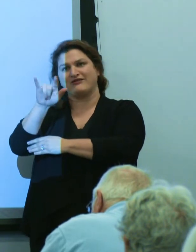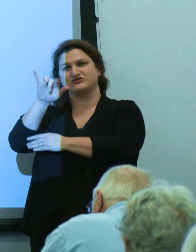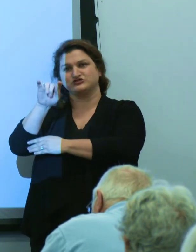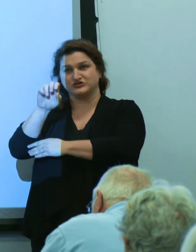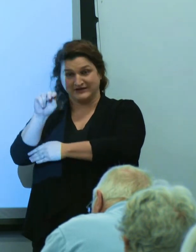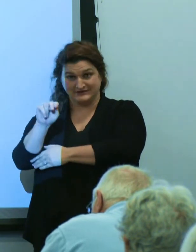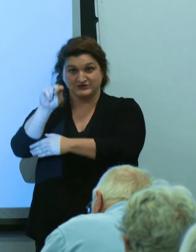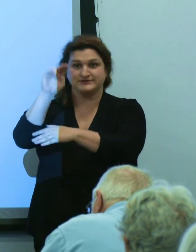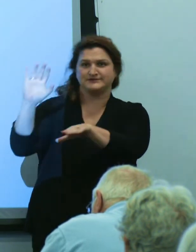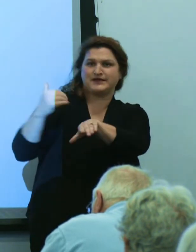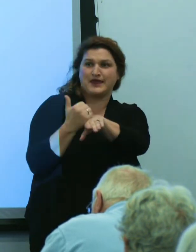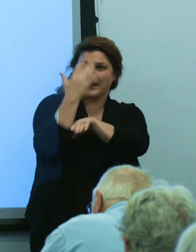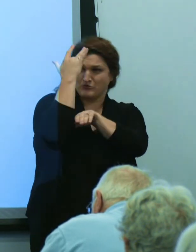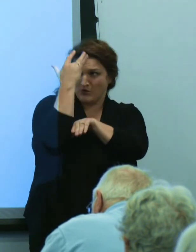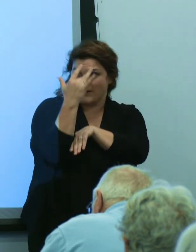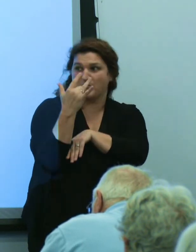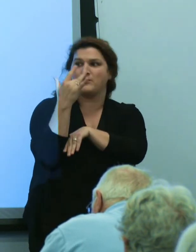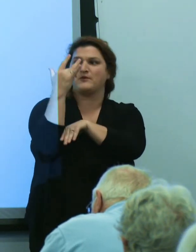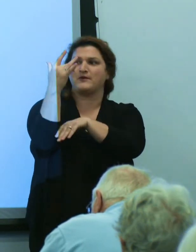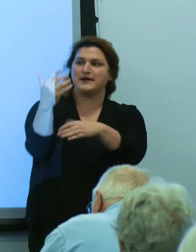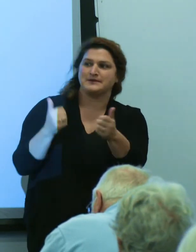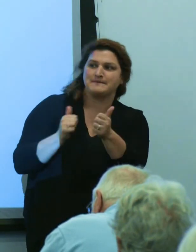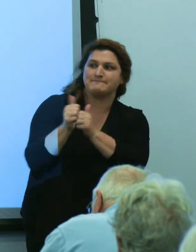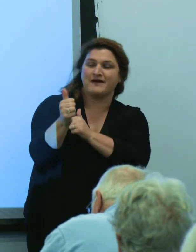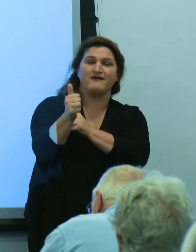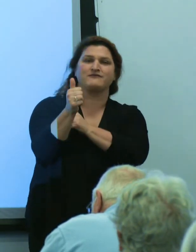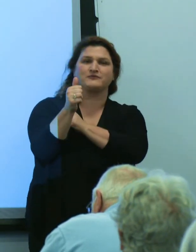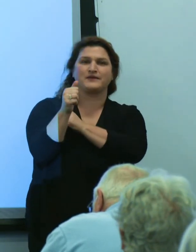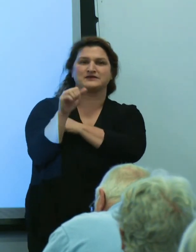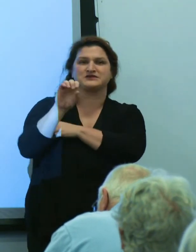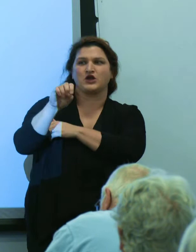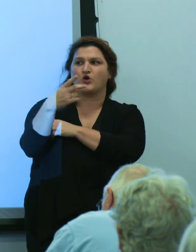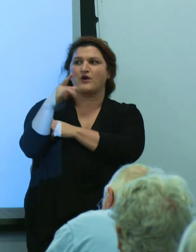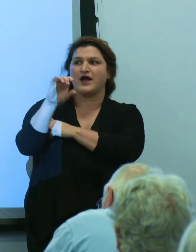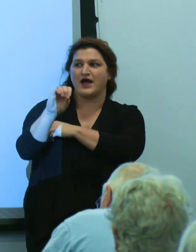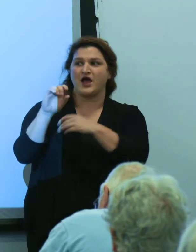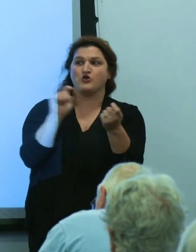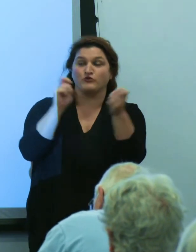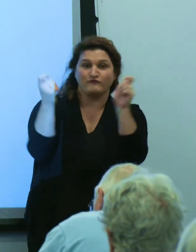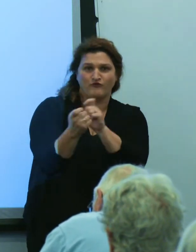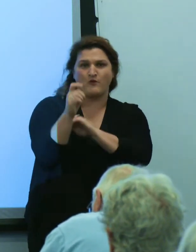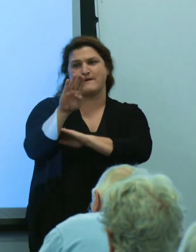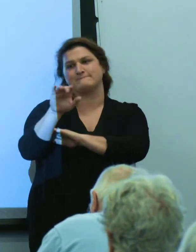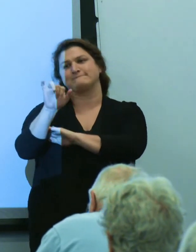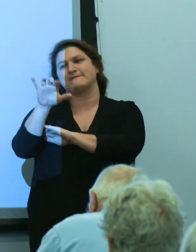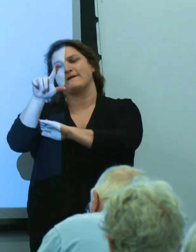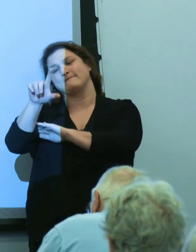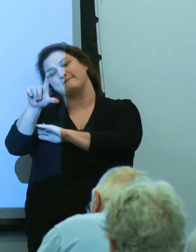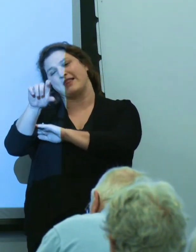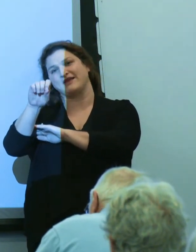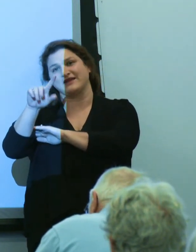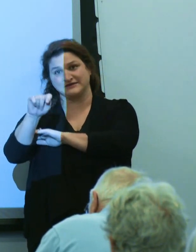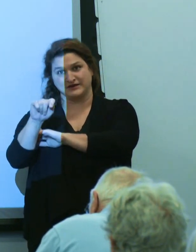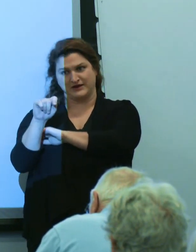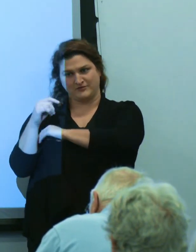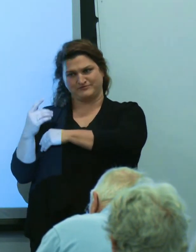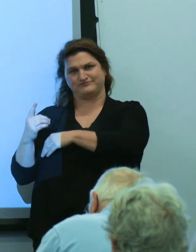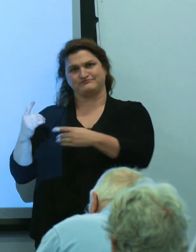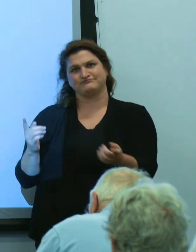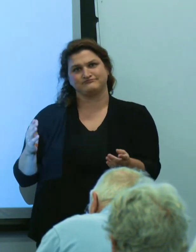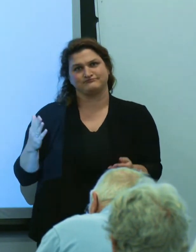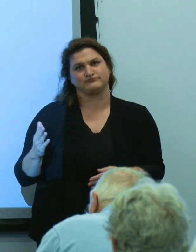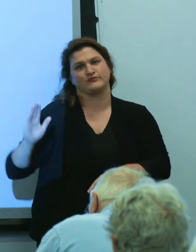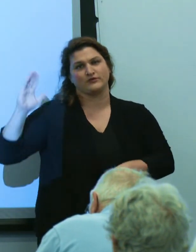legislative redistricting reform ballot measure in 2015 and worked with many others to successfully pass